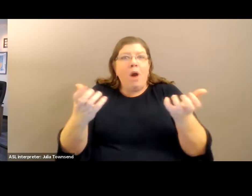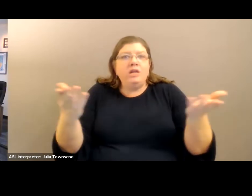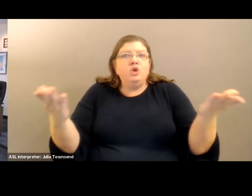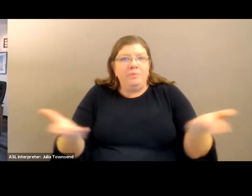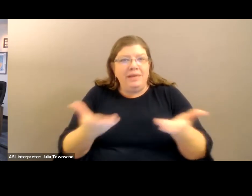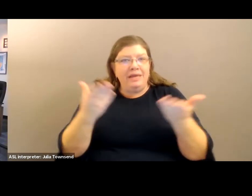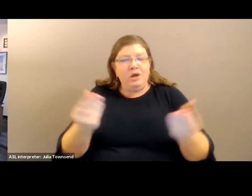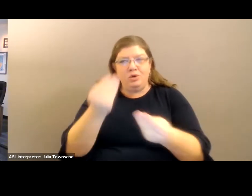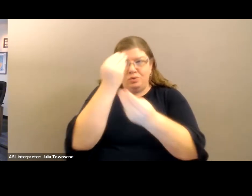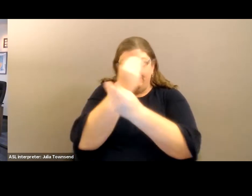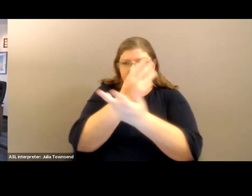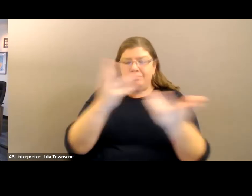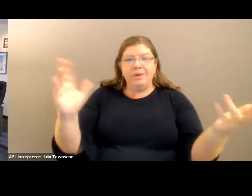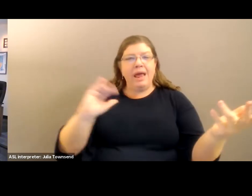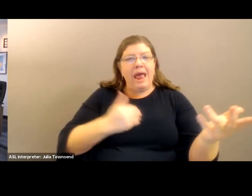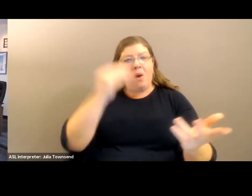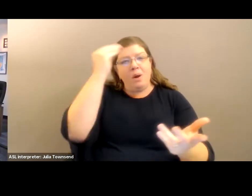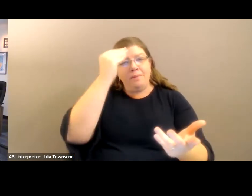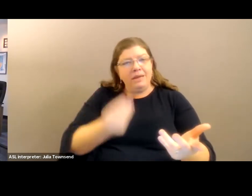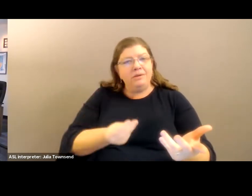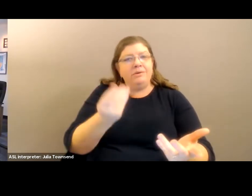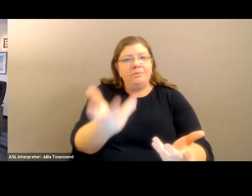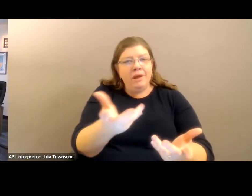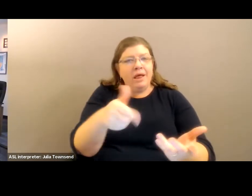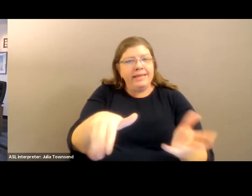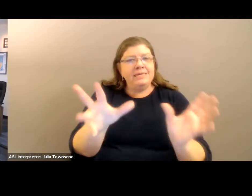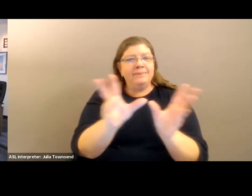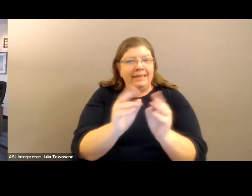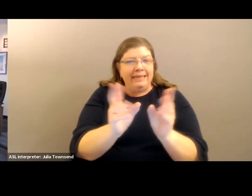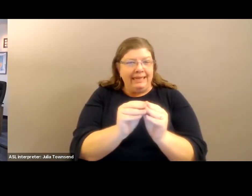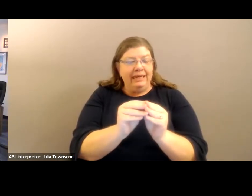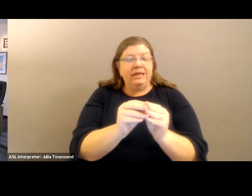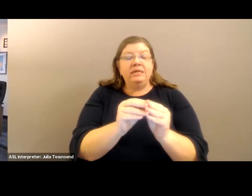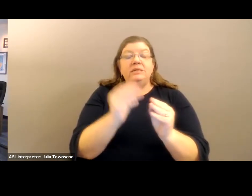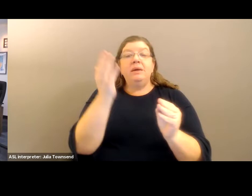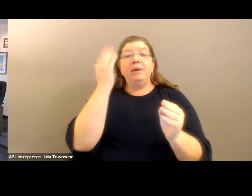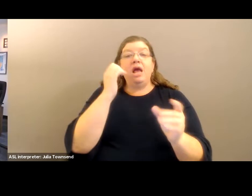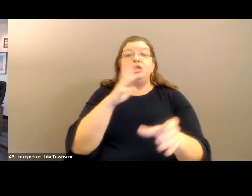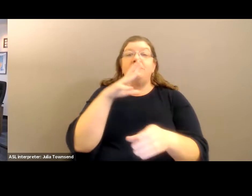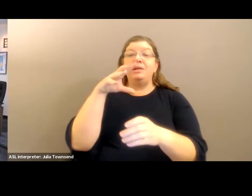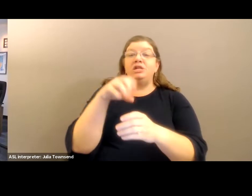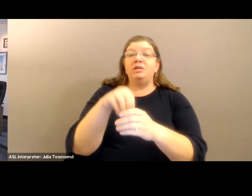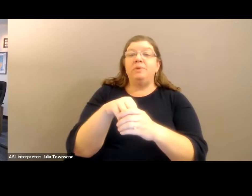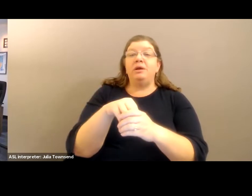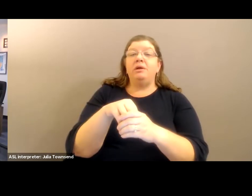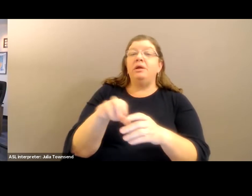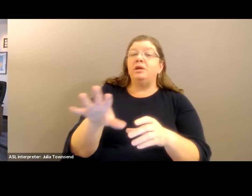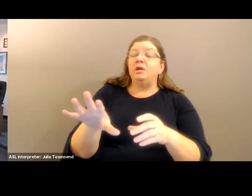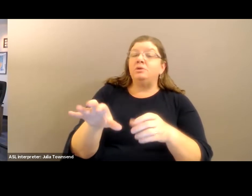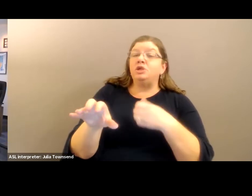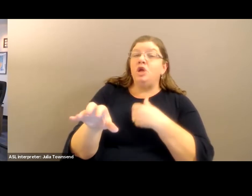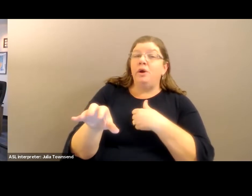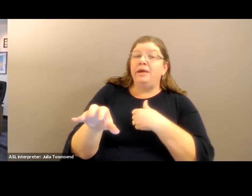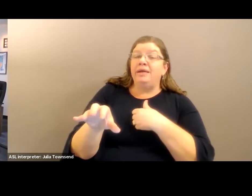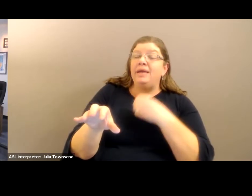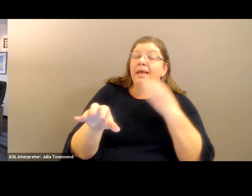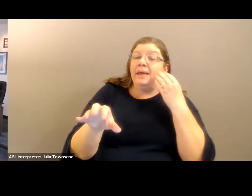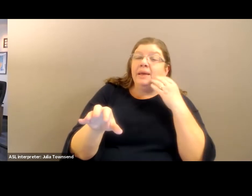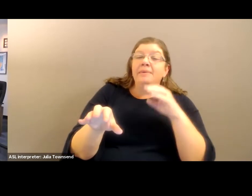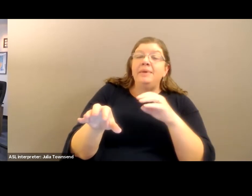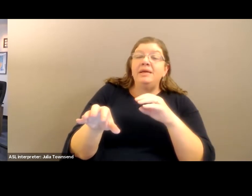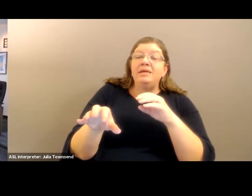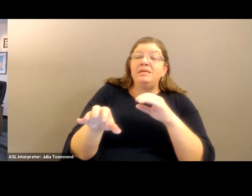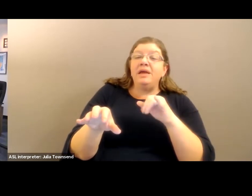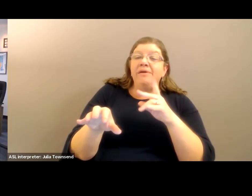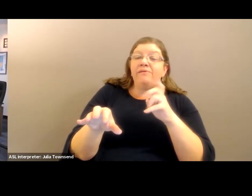our voices heard as well in these meetings, because participation in local government is Ms. very Ivanova,